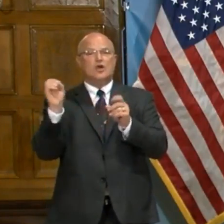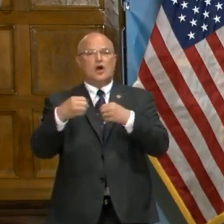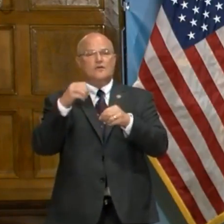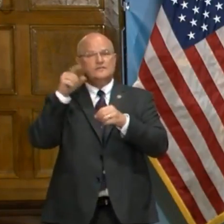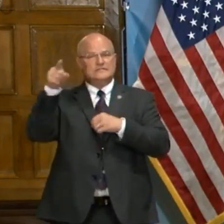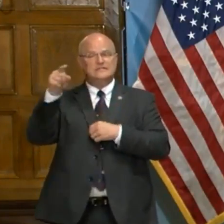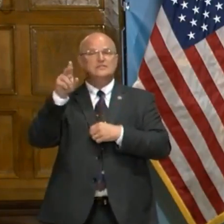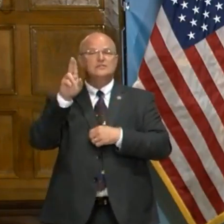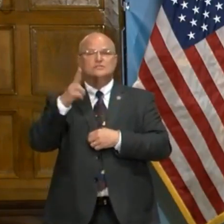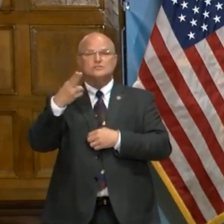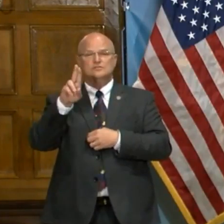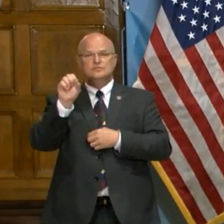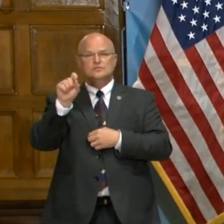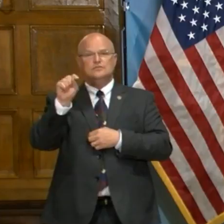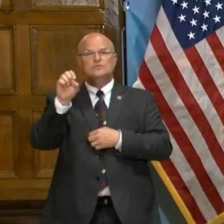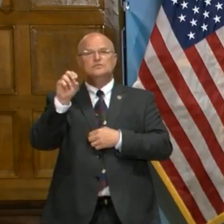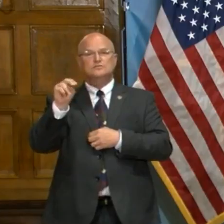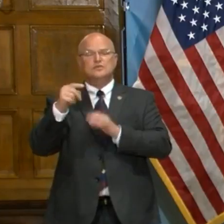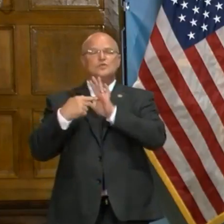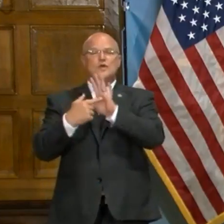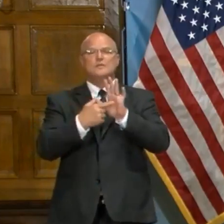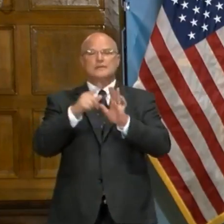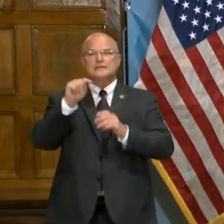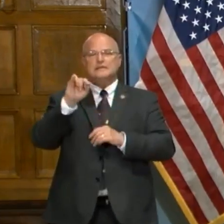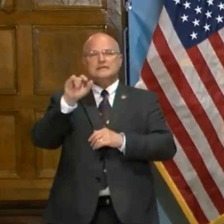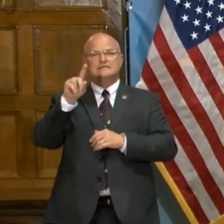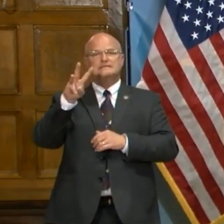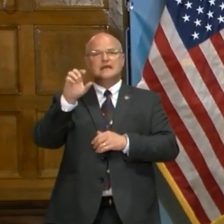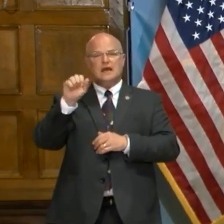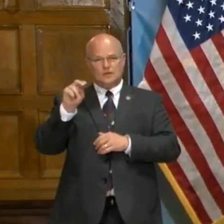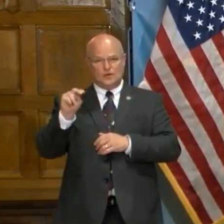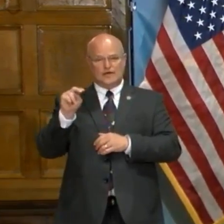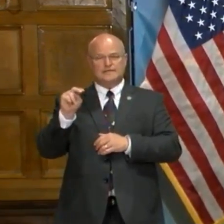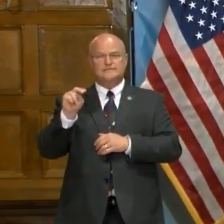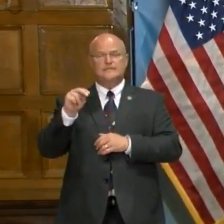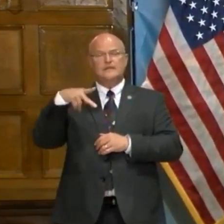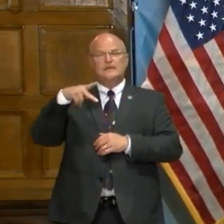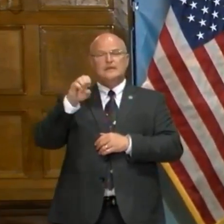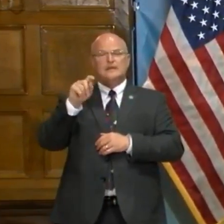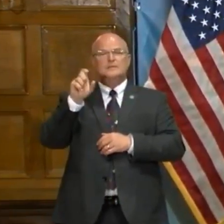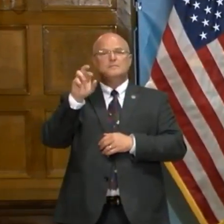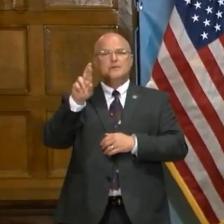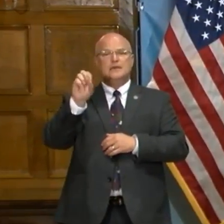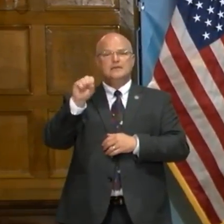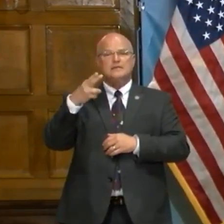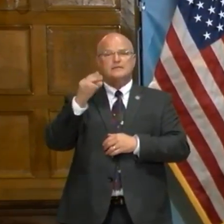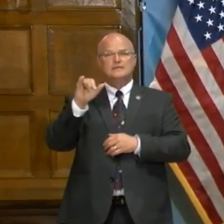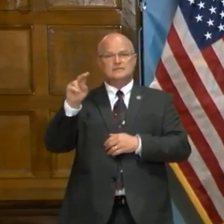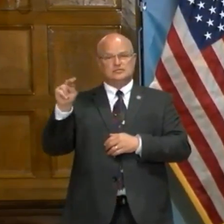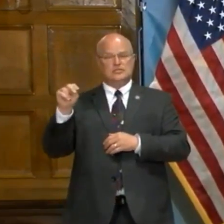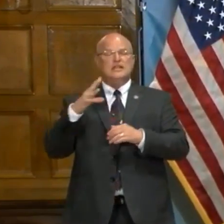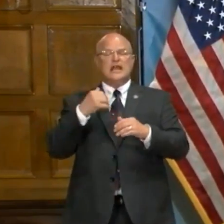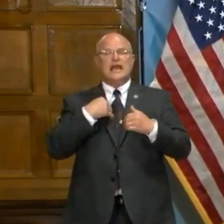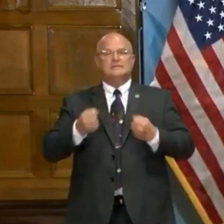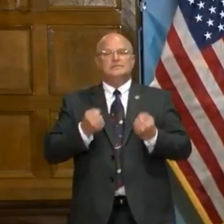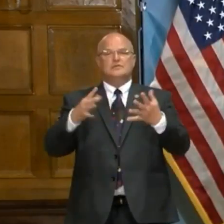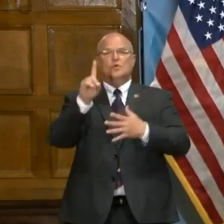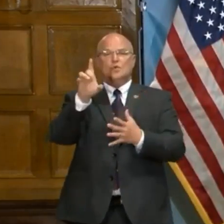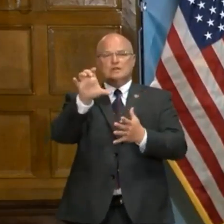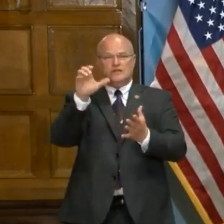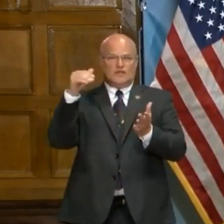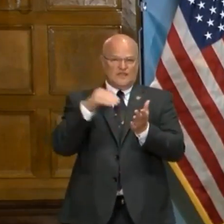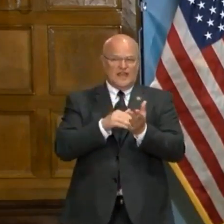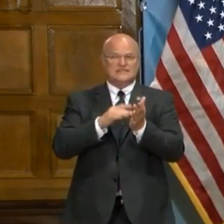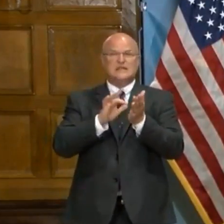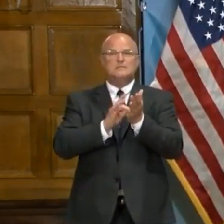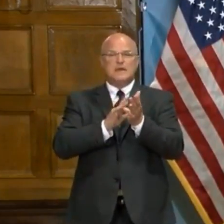Houston, representing Taiwan. Director General Peter Shin has presented